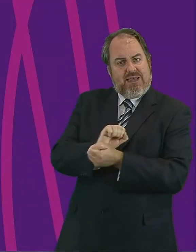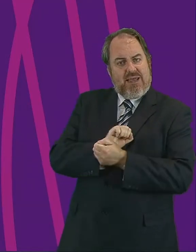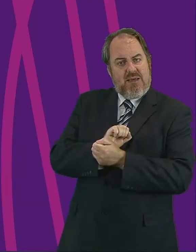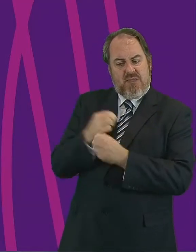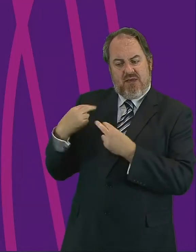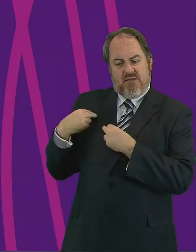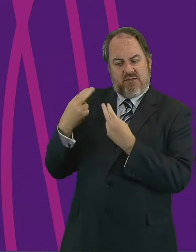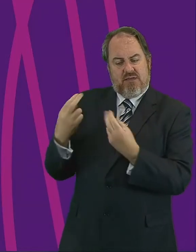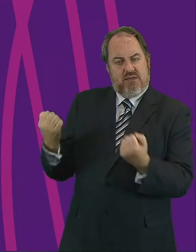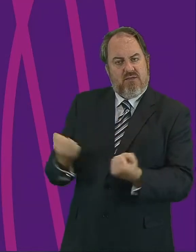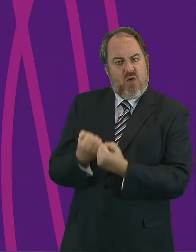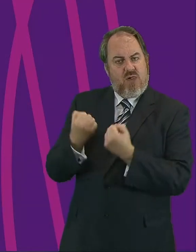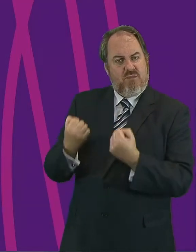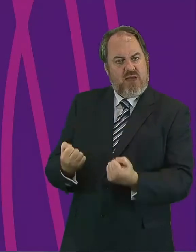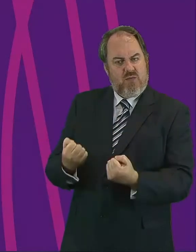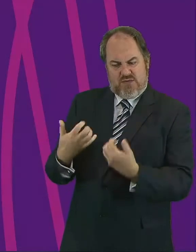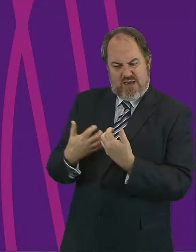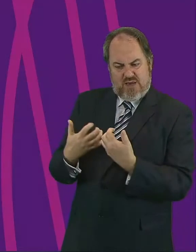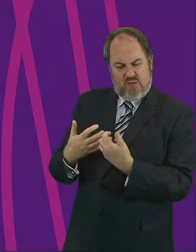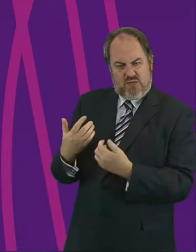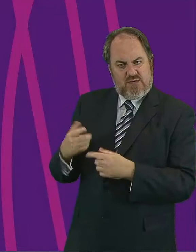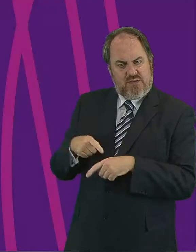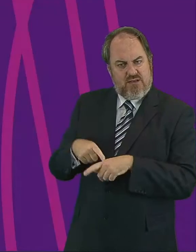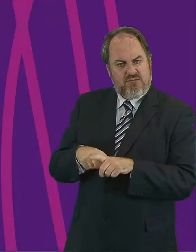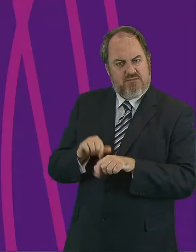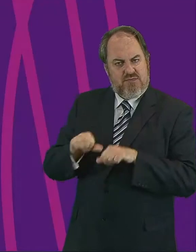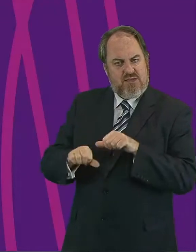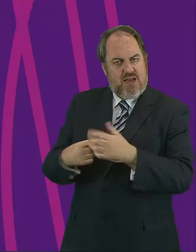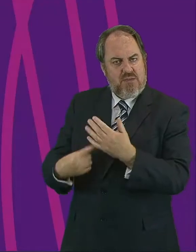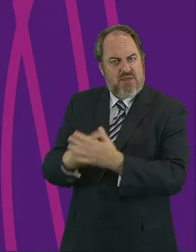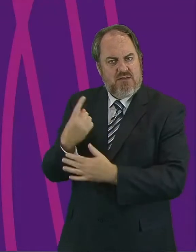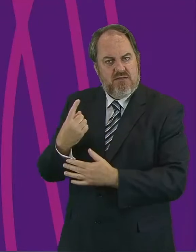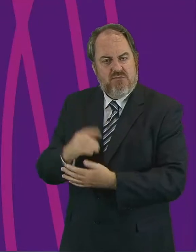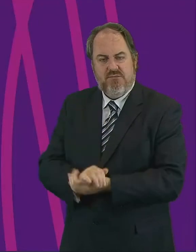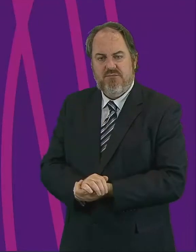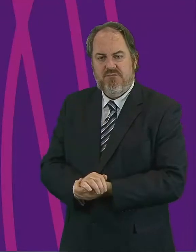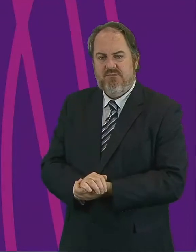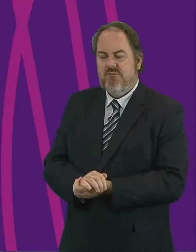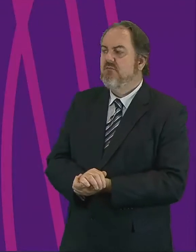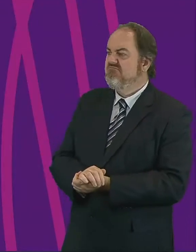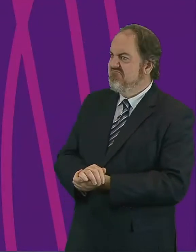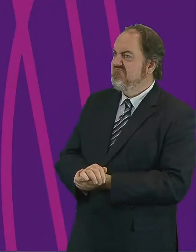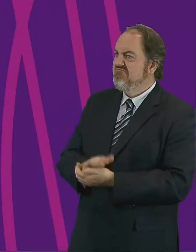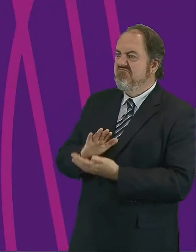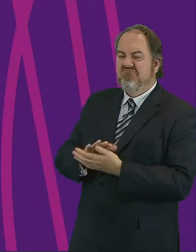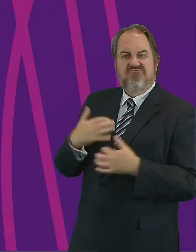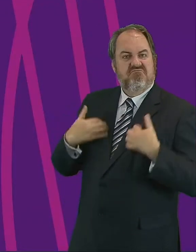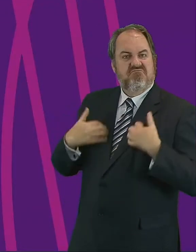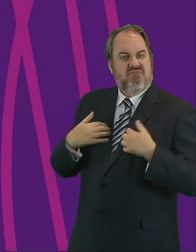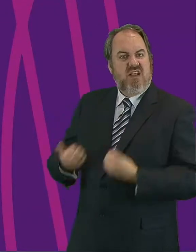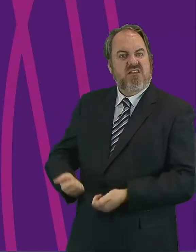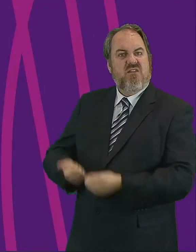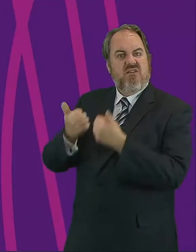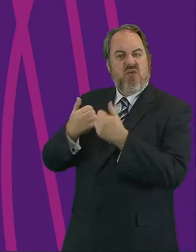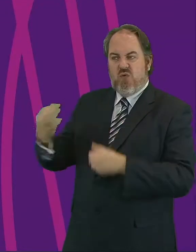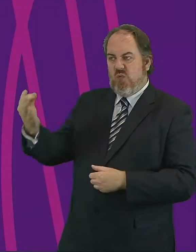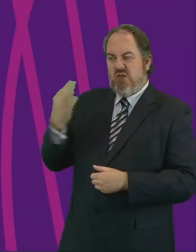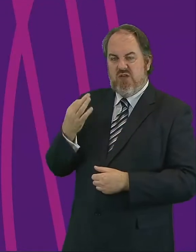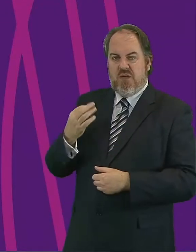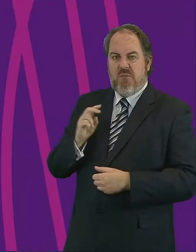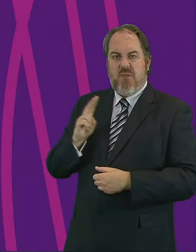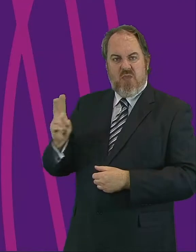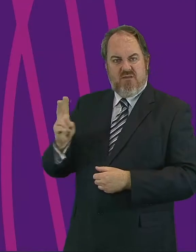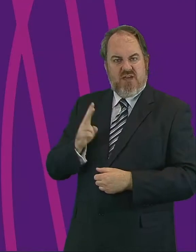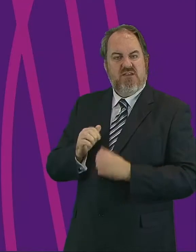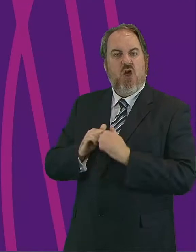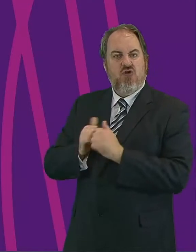framework reflects these? Cabinet Secretary. I thank the member for that very good question, and she and I both share a passion for getting